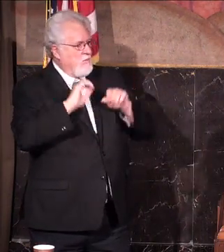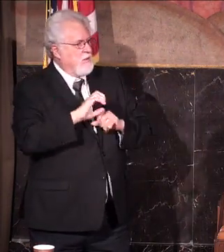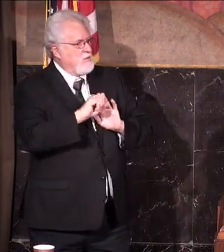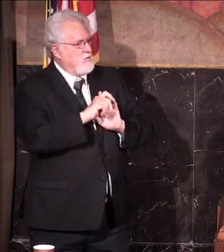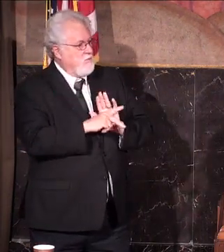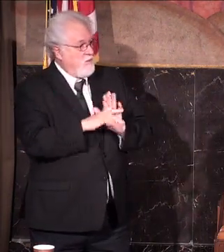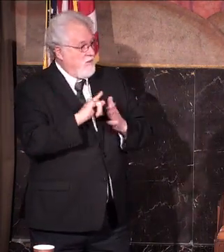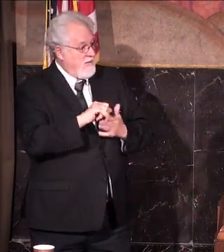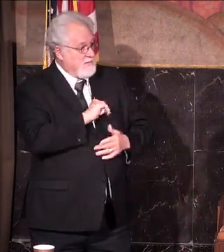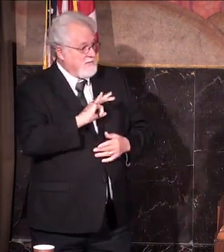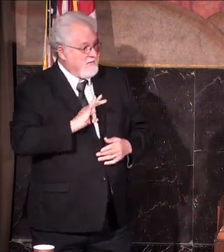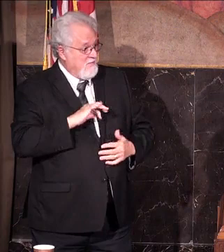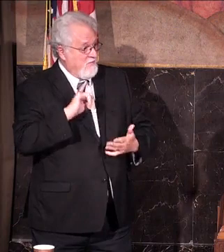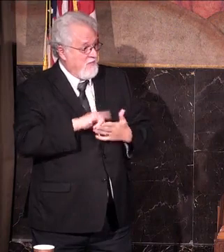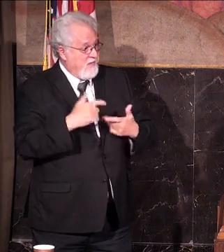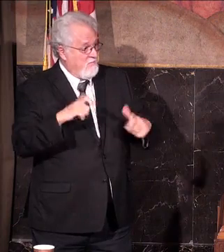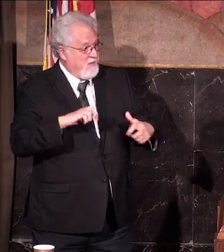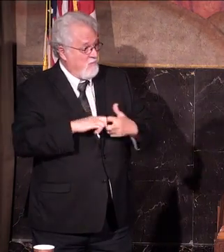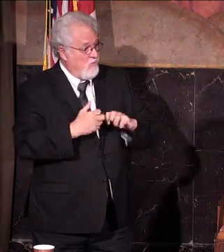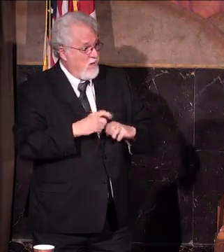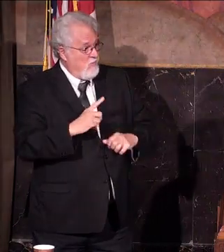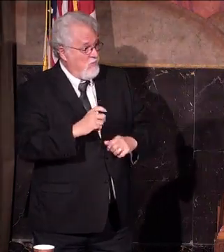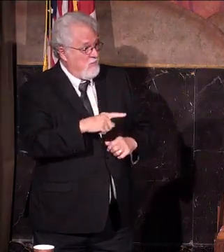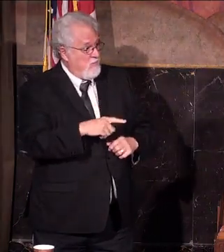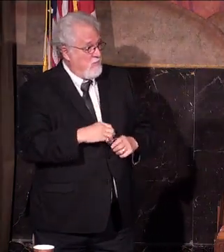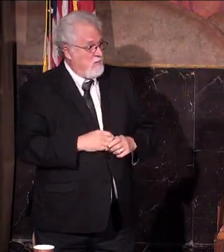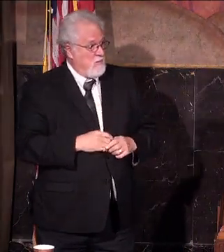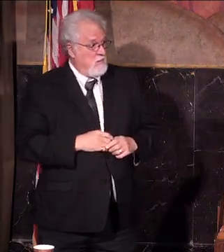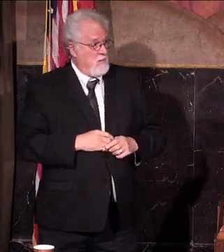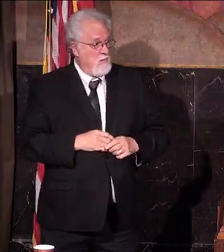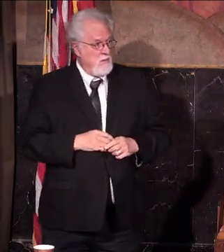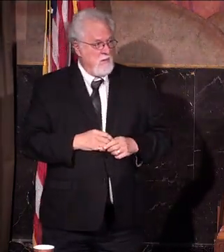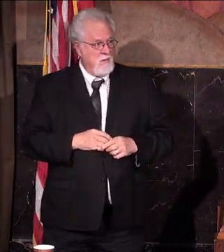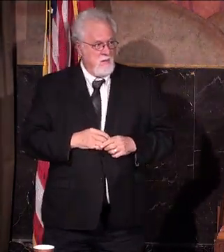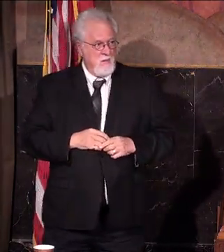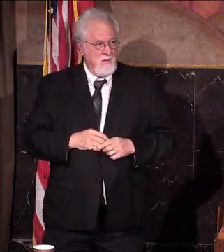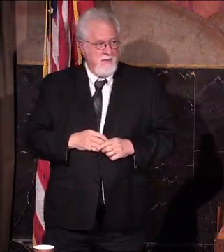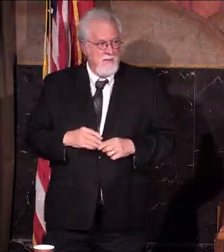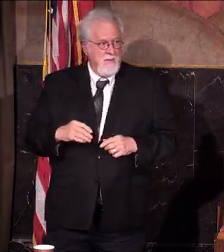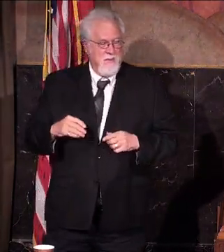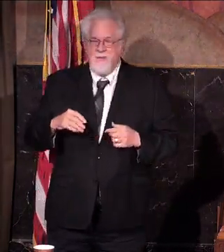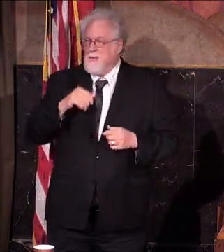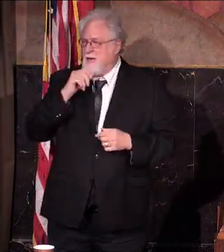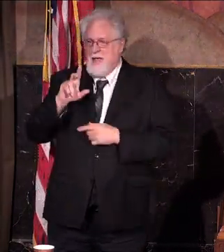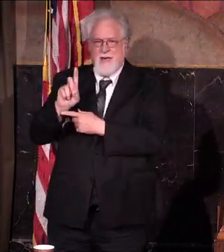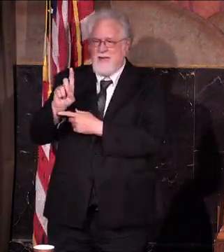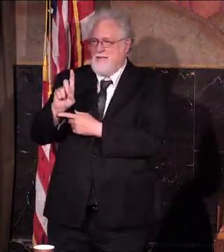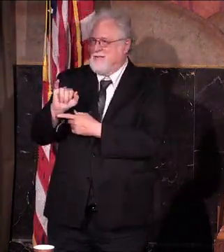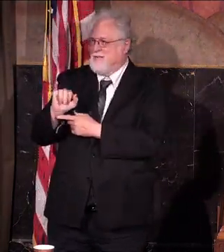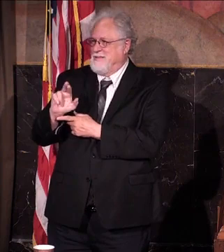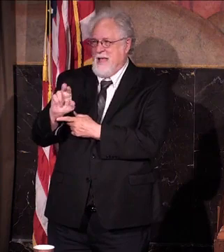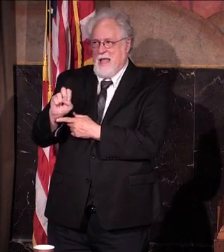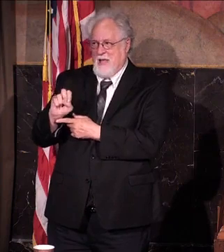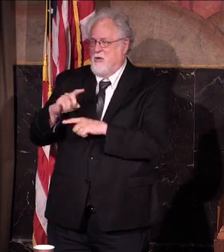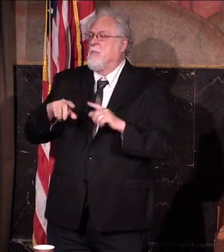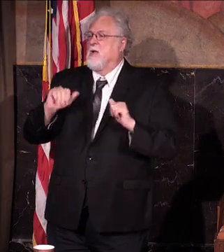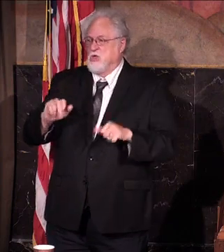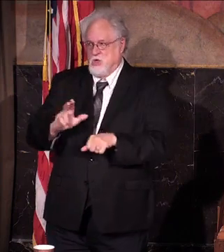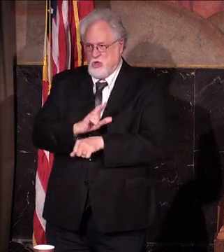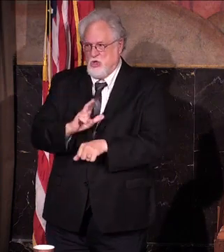that much of an issue? Is it that dire in your system? I wouldn't say it's that dire, but I would say that we could